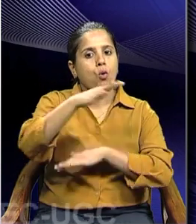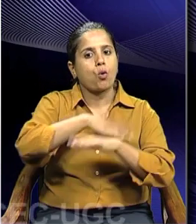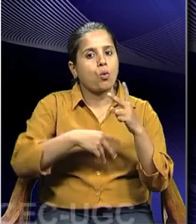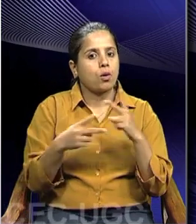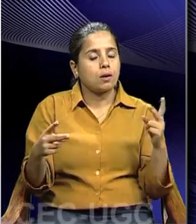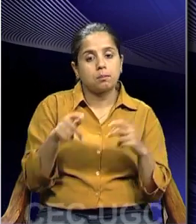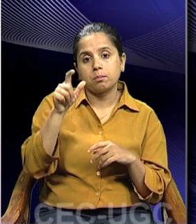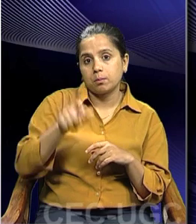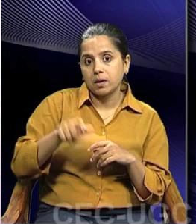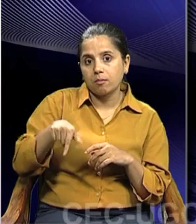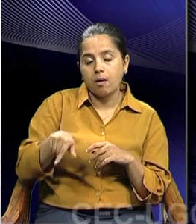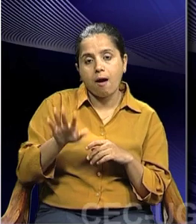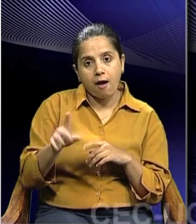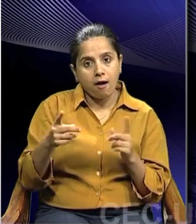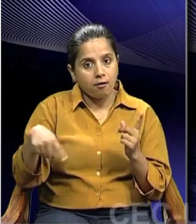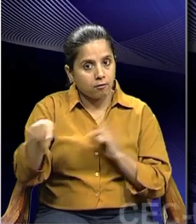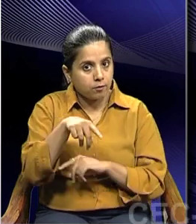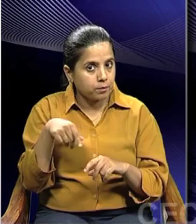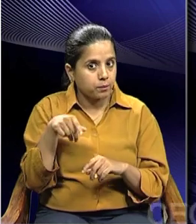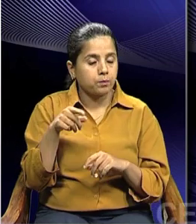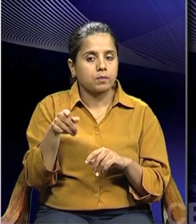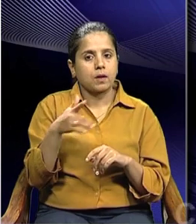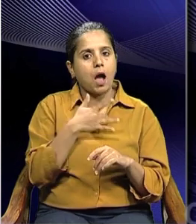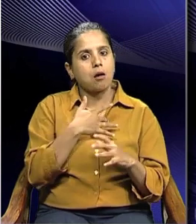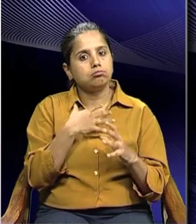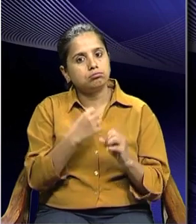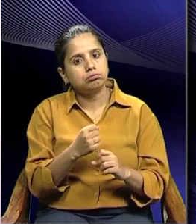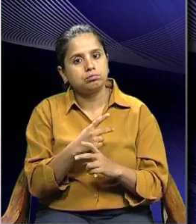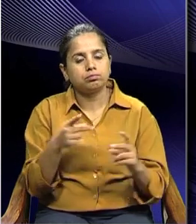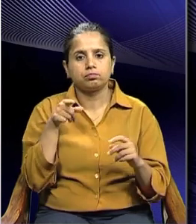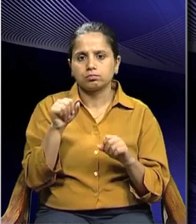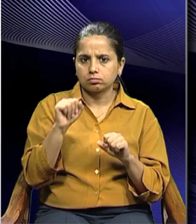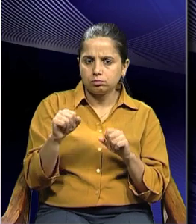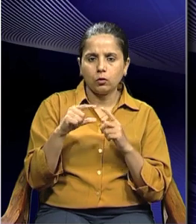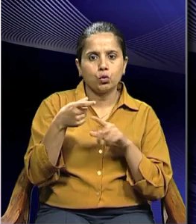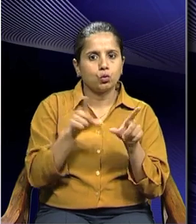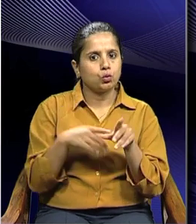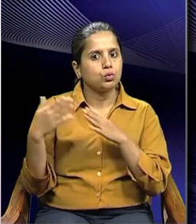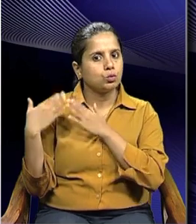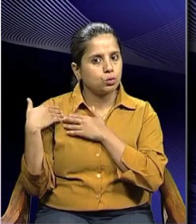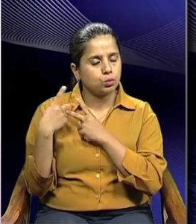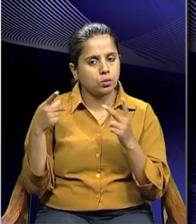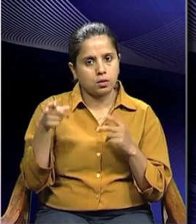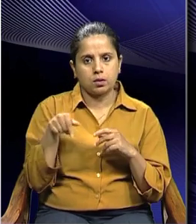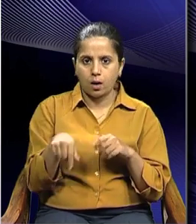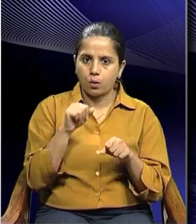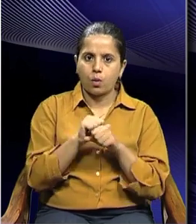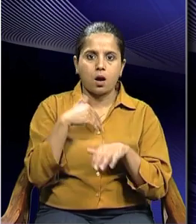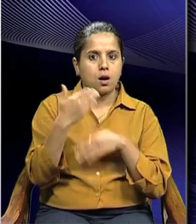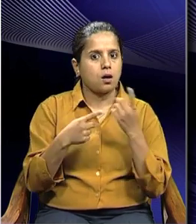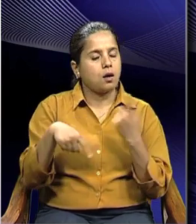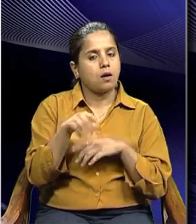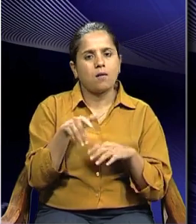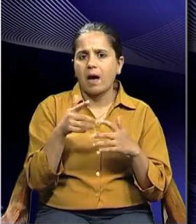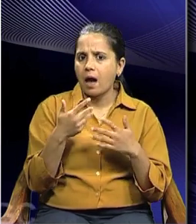People by and large, they are accustomed to perform their duties. They actually work as an orderly person.